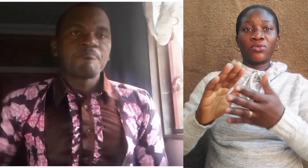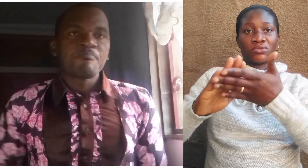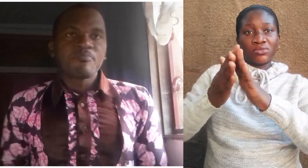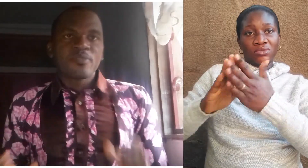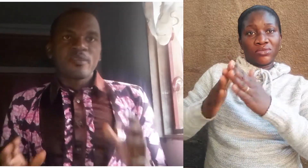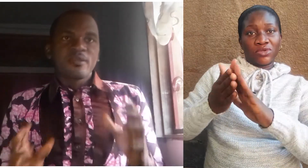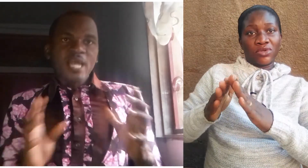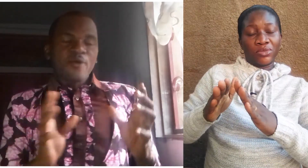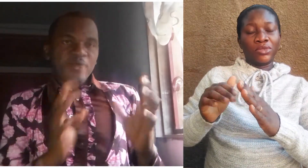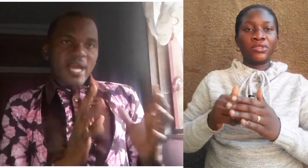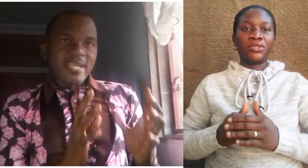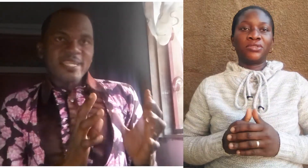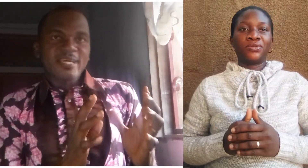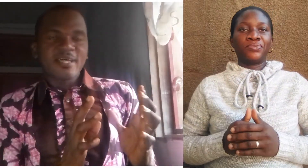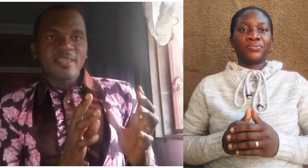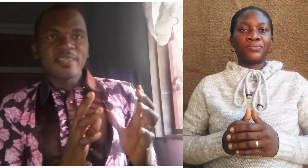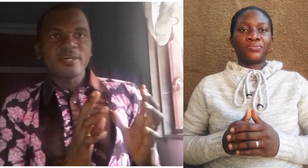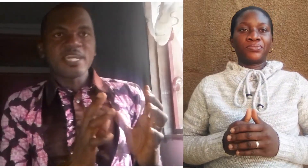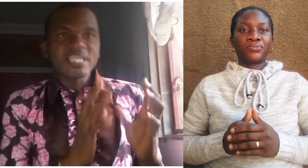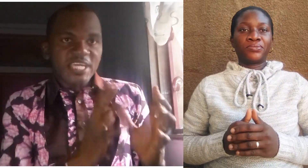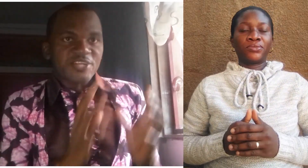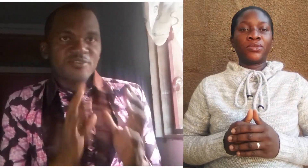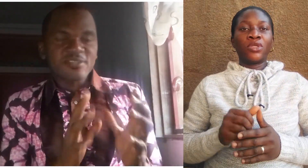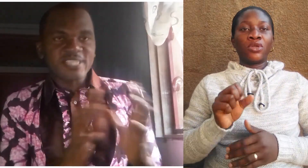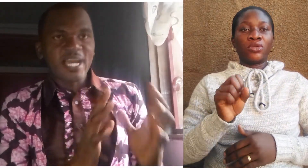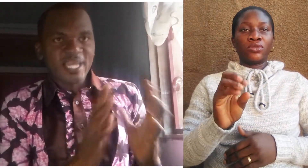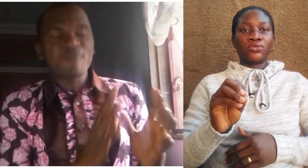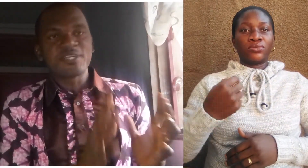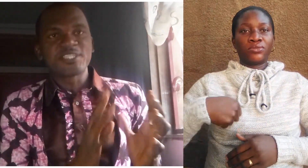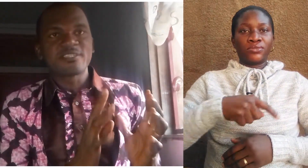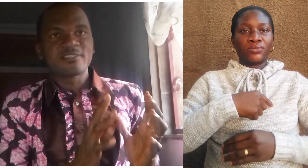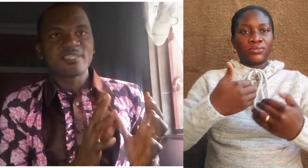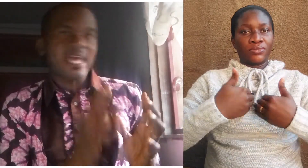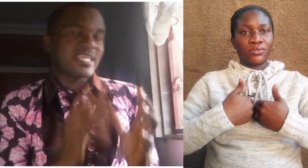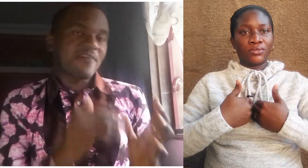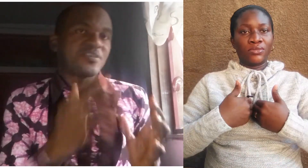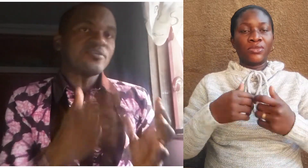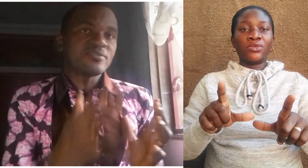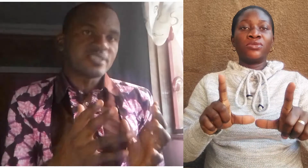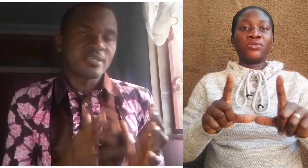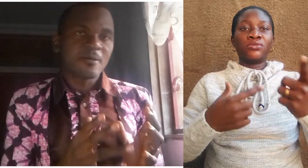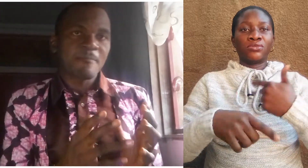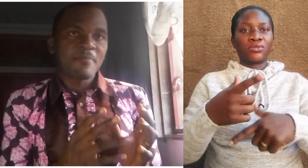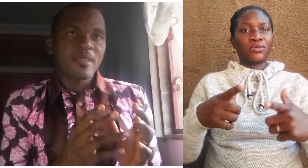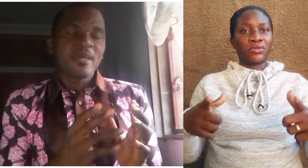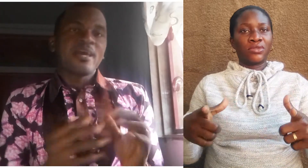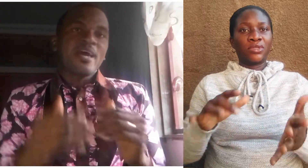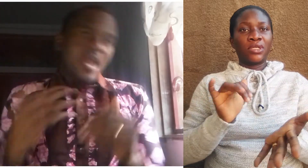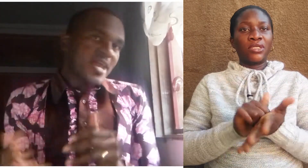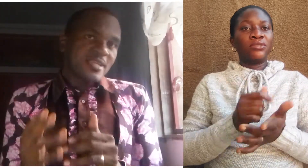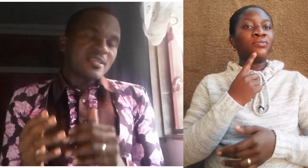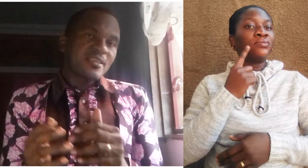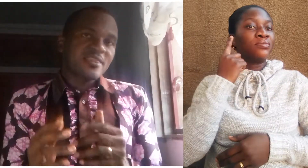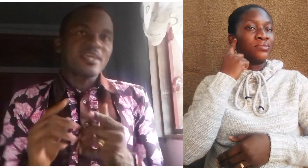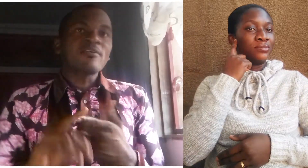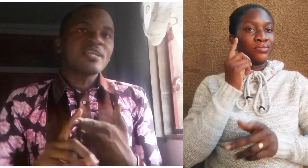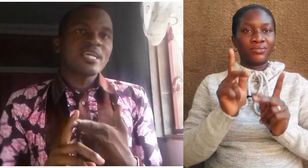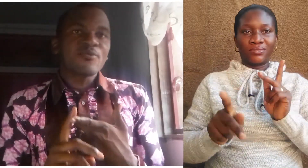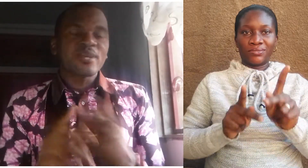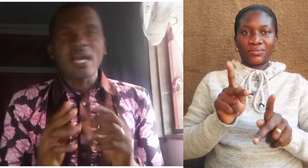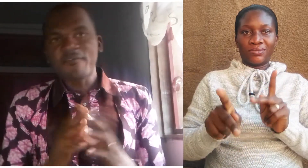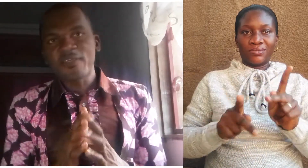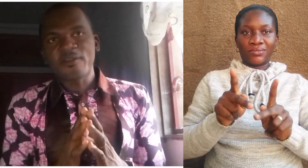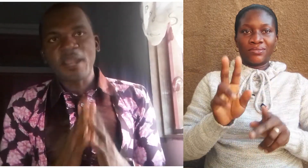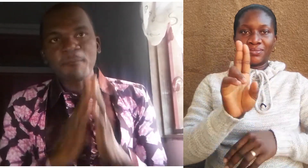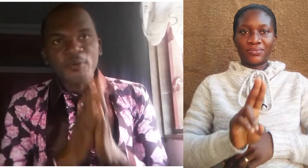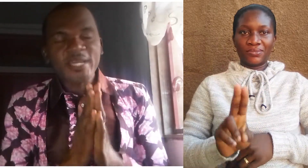So now we had the indigenous sign language that deaf use, and secondly,